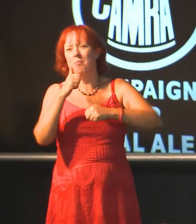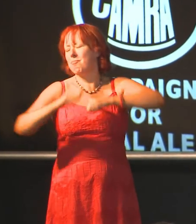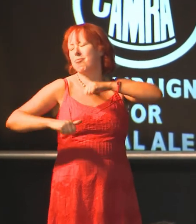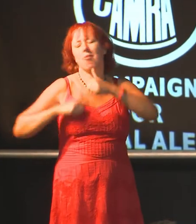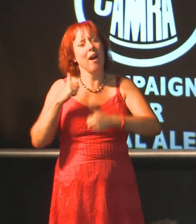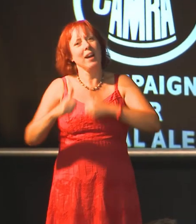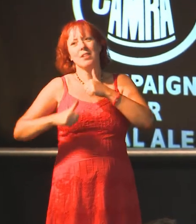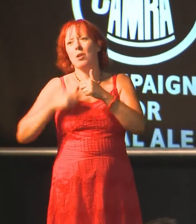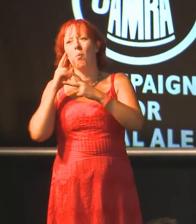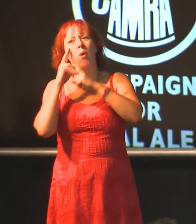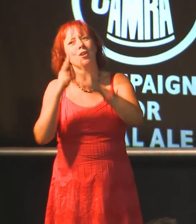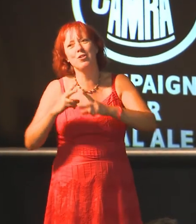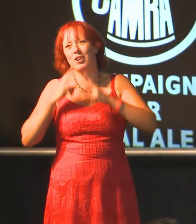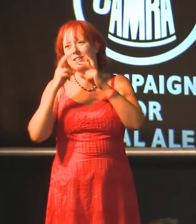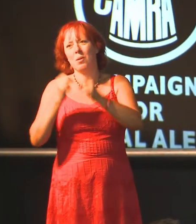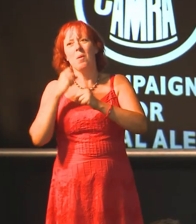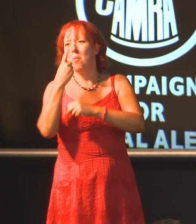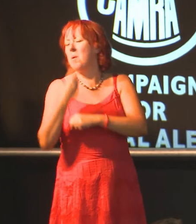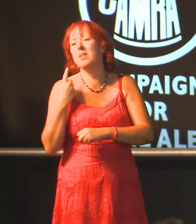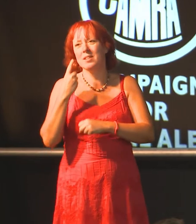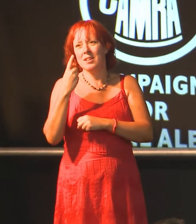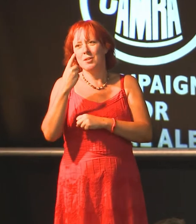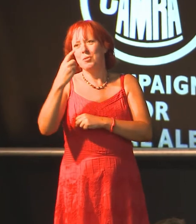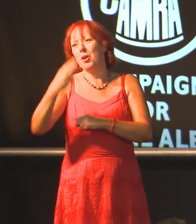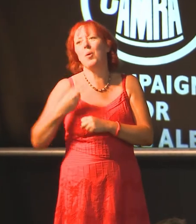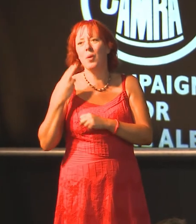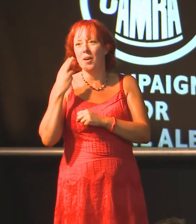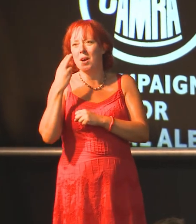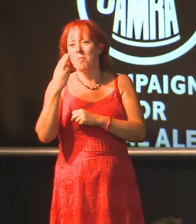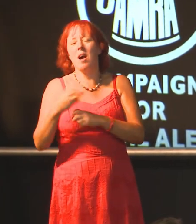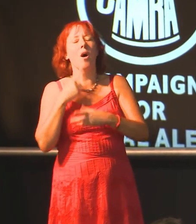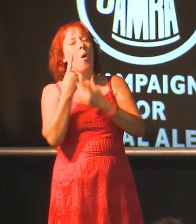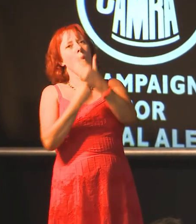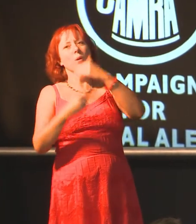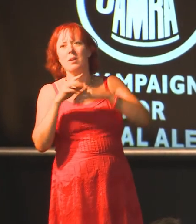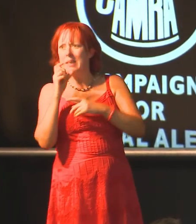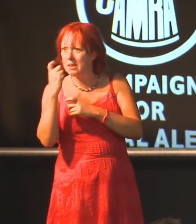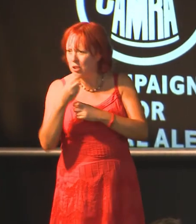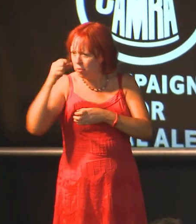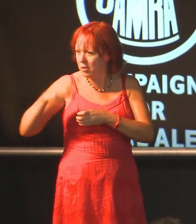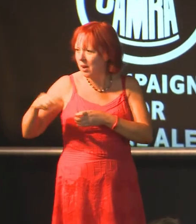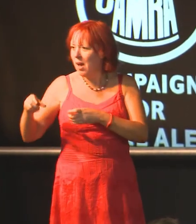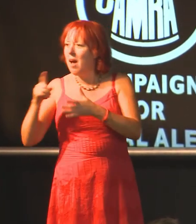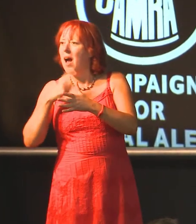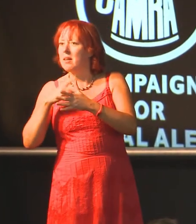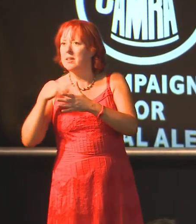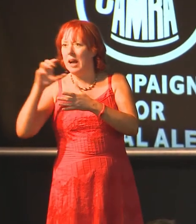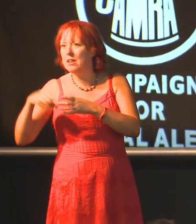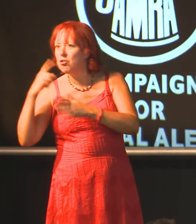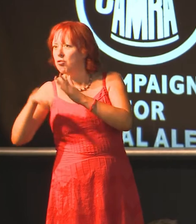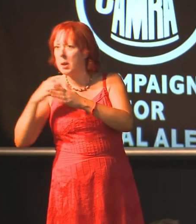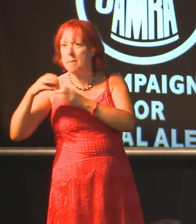pride at watching not one, but two of my own constituents, Alistair and